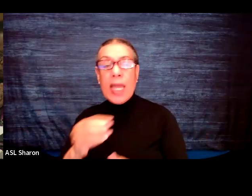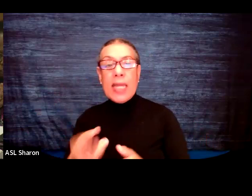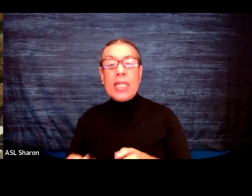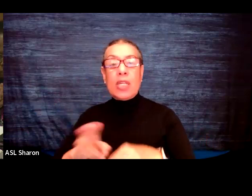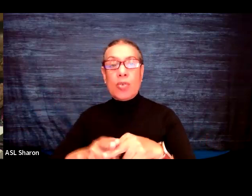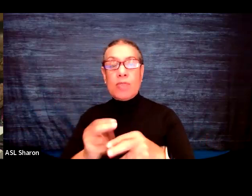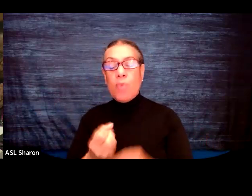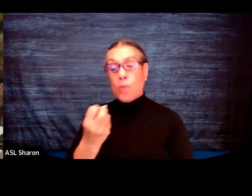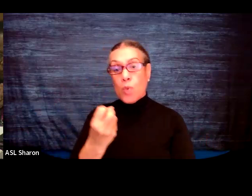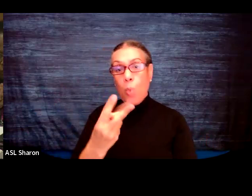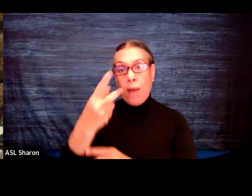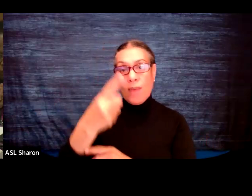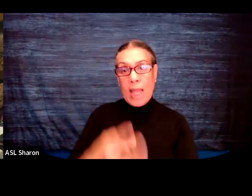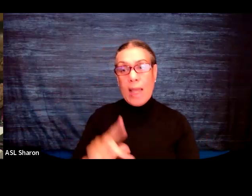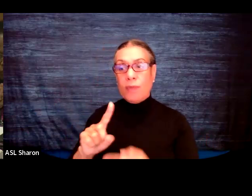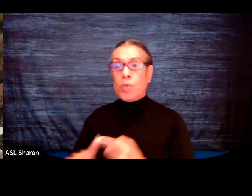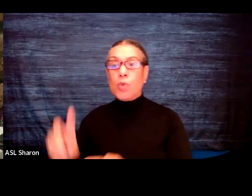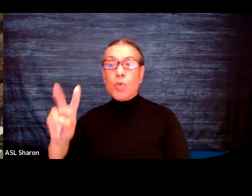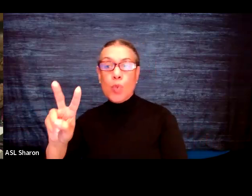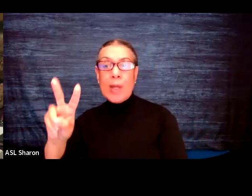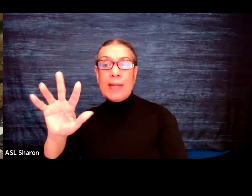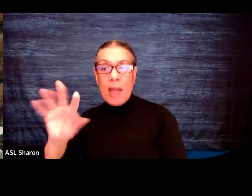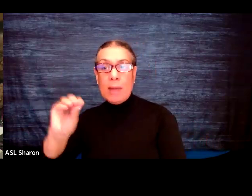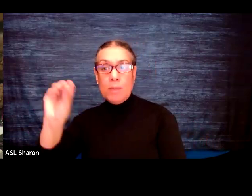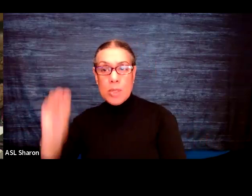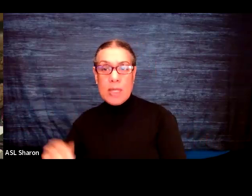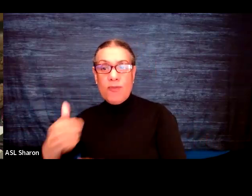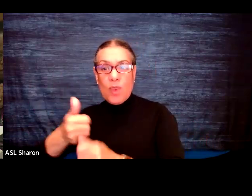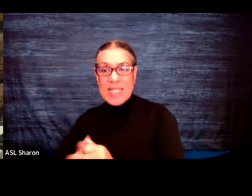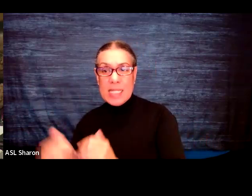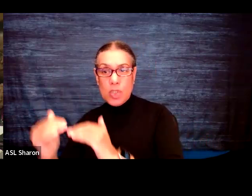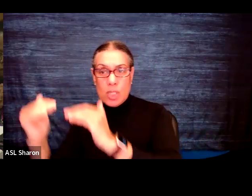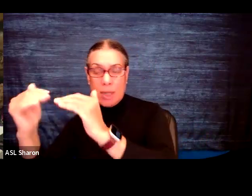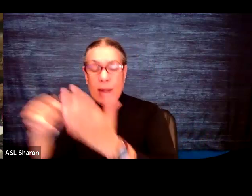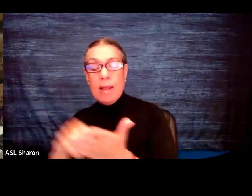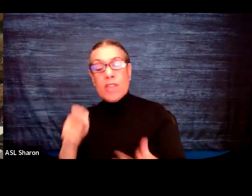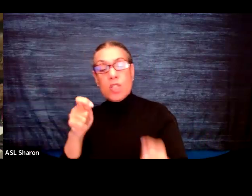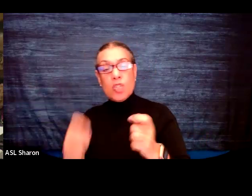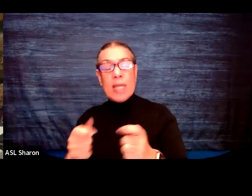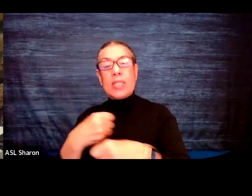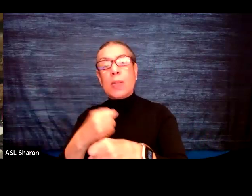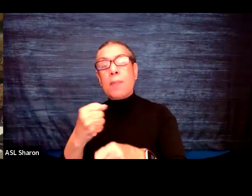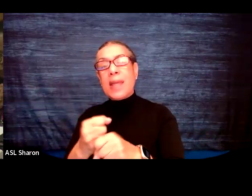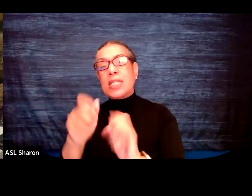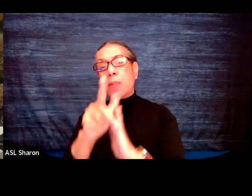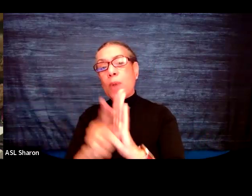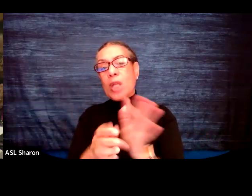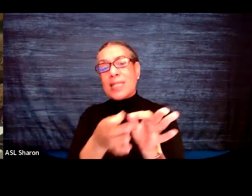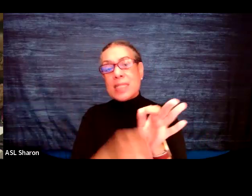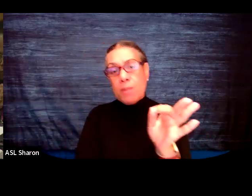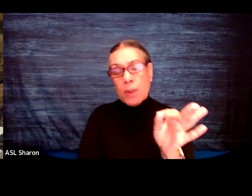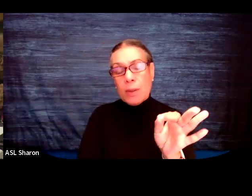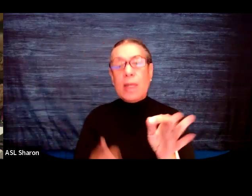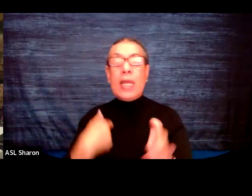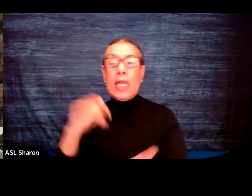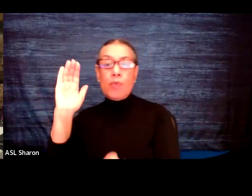from 12.5% to 25% per tier. This change simplifies the policy. It mitigates changes